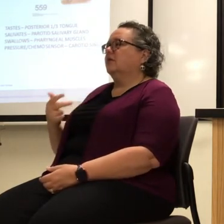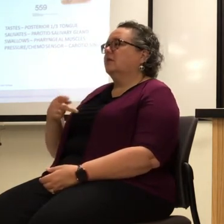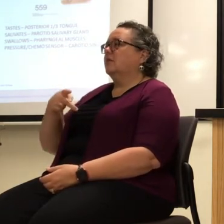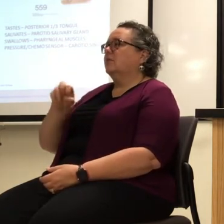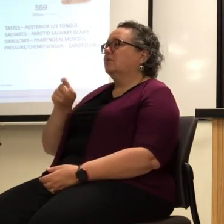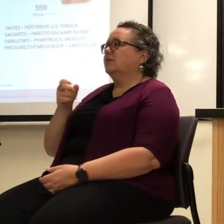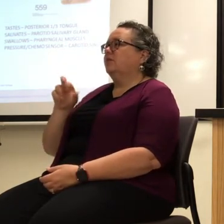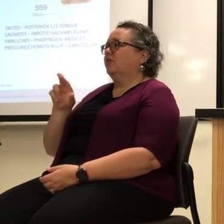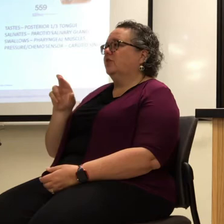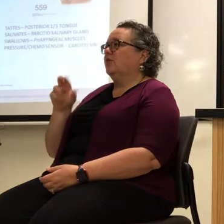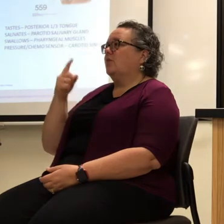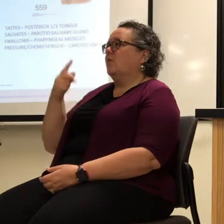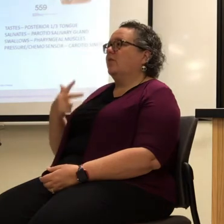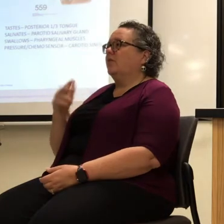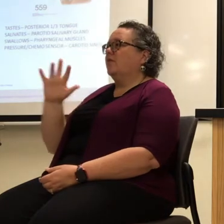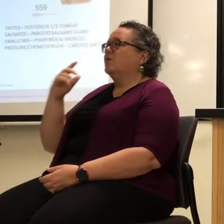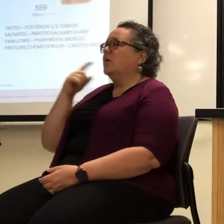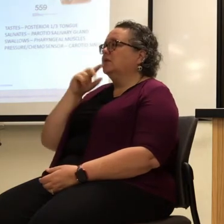Posterior 1/3 tongue.